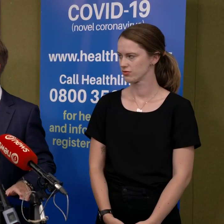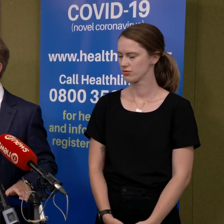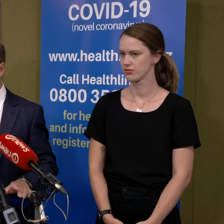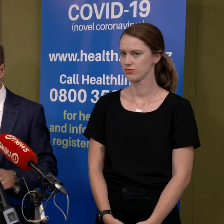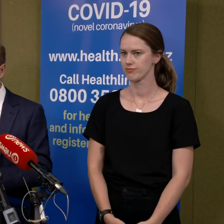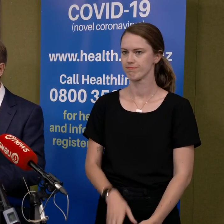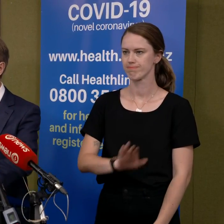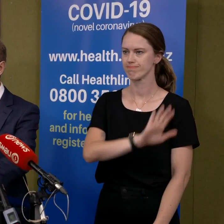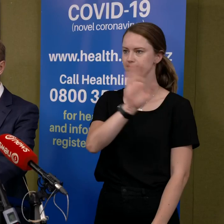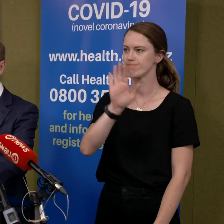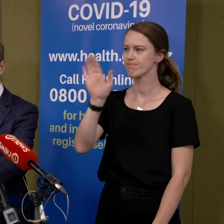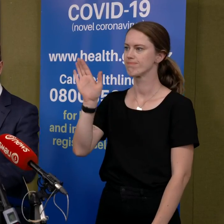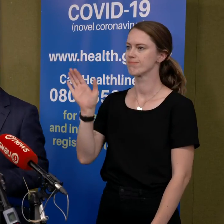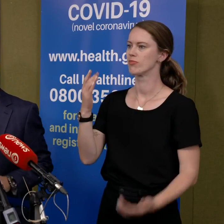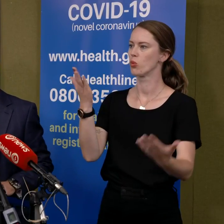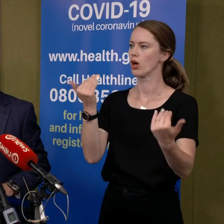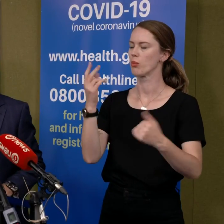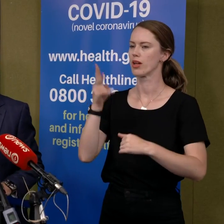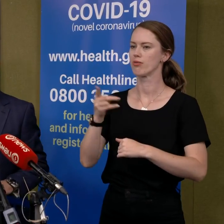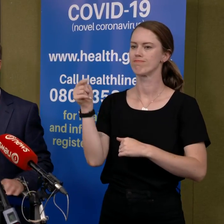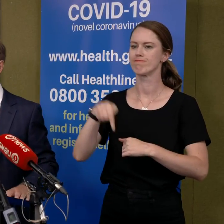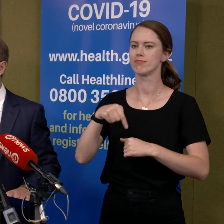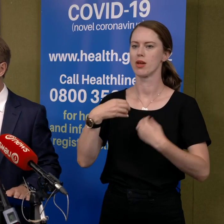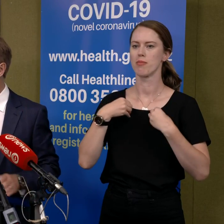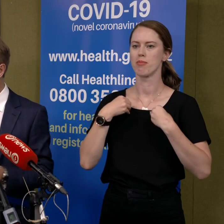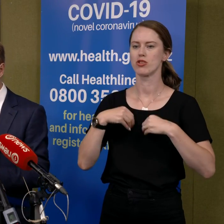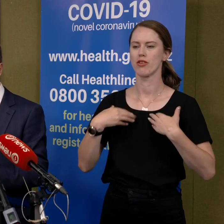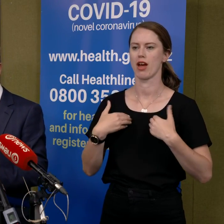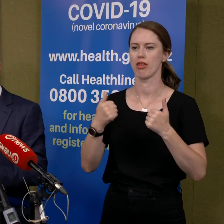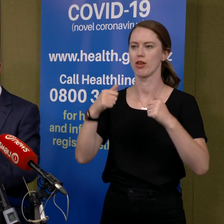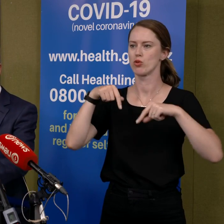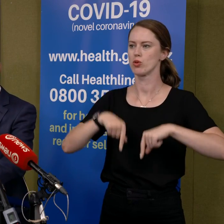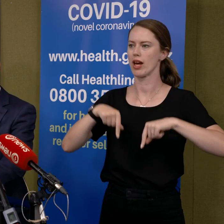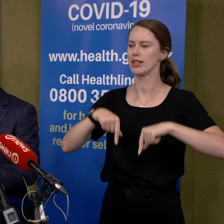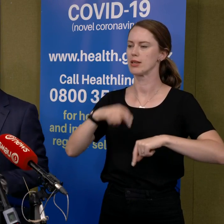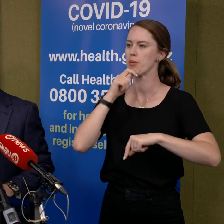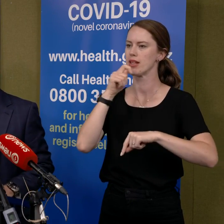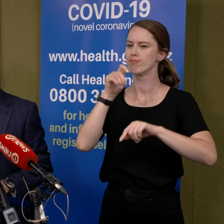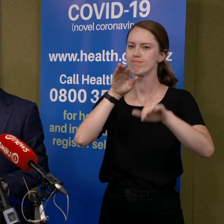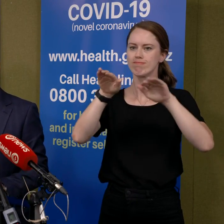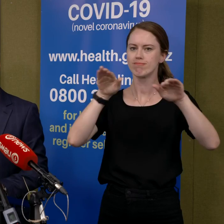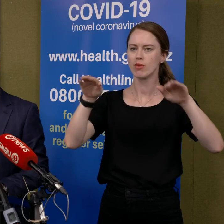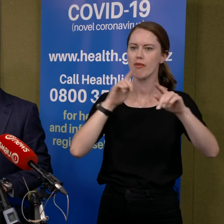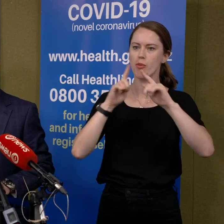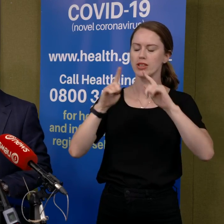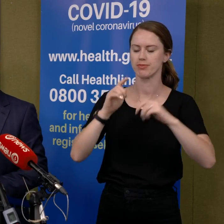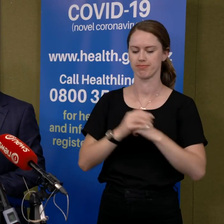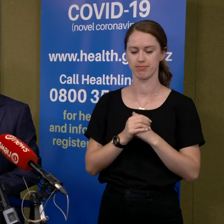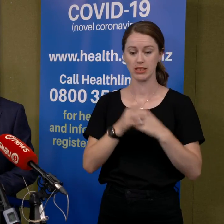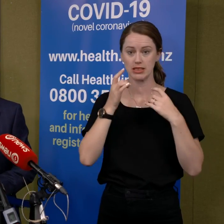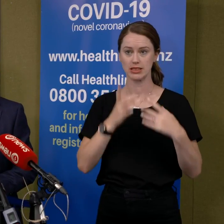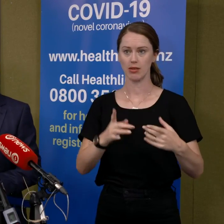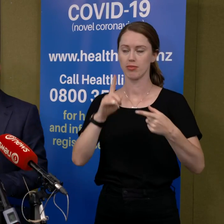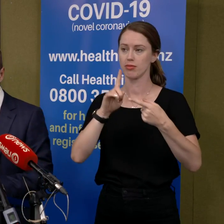Well, kia ora koutou katoa. Welcome again to the Ministry of Health and today's media update. I can start